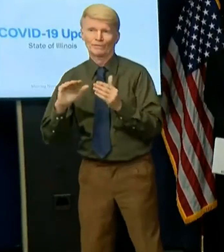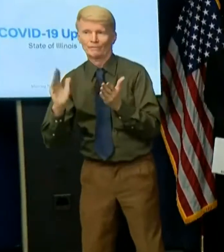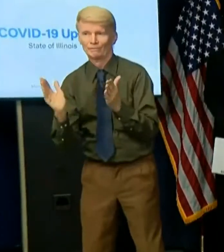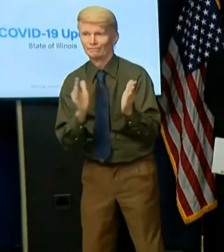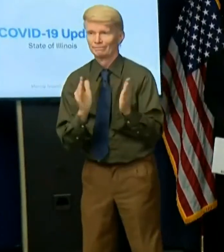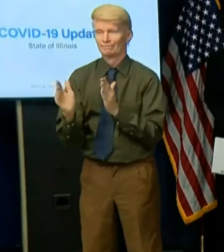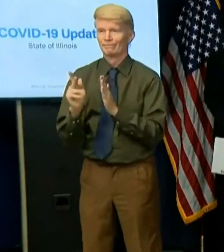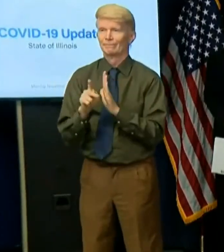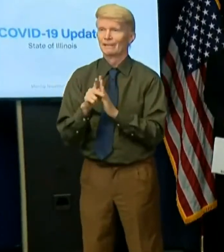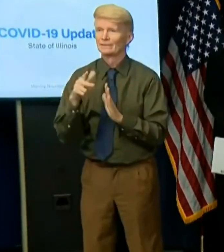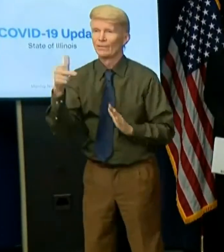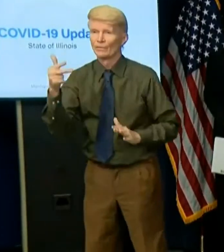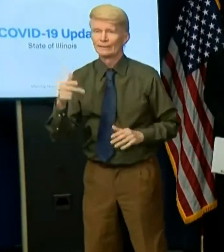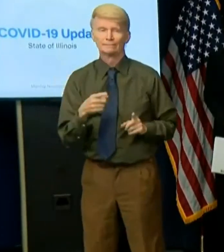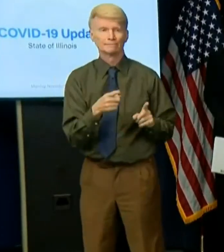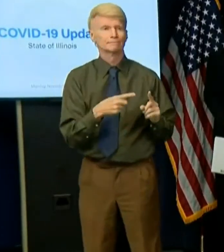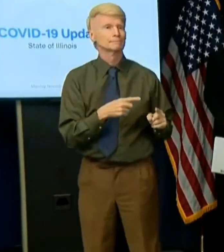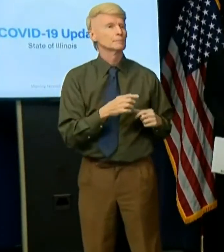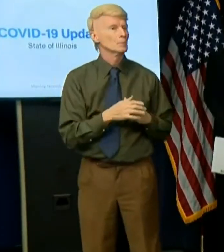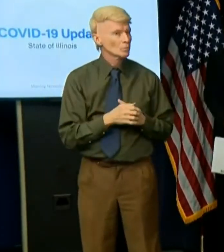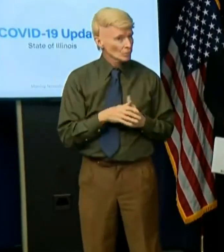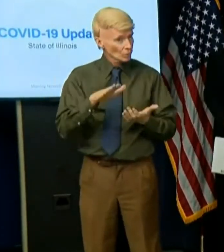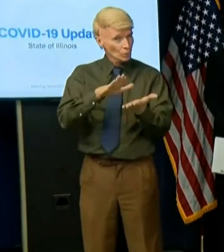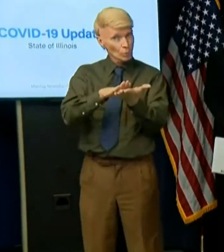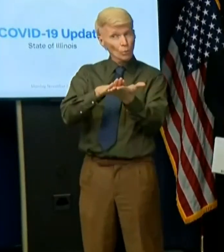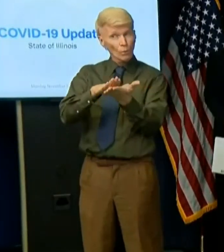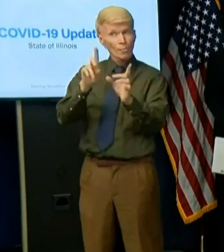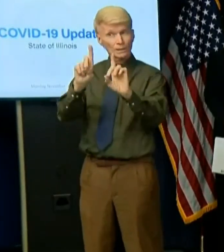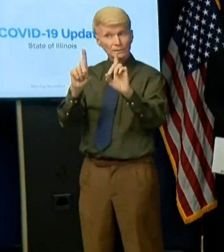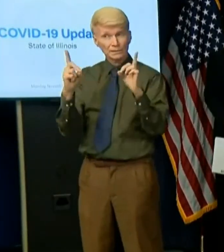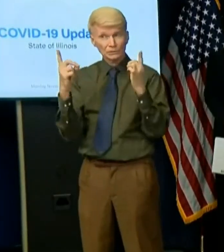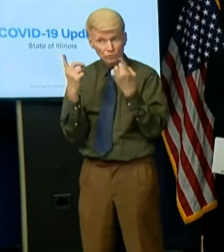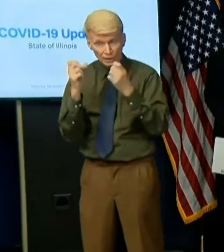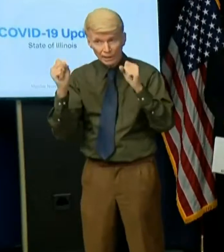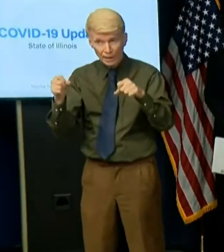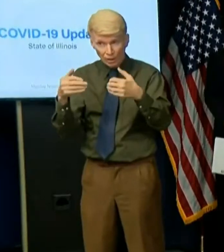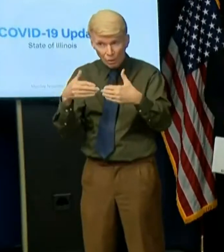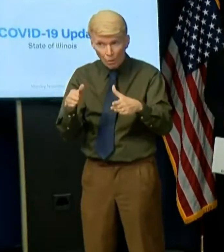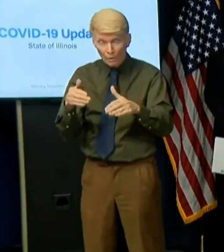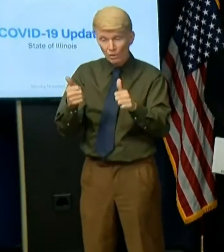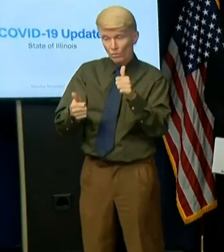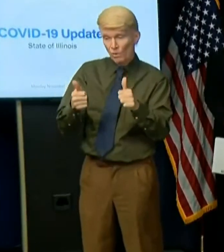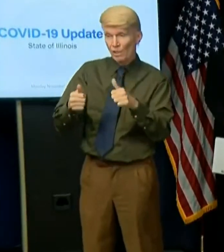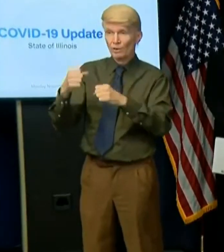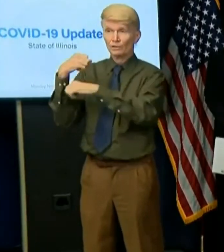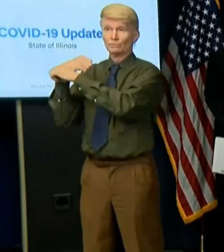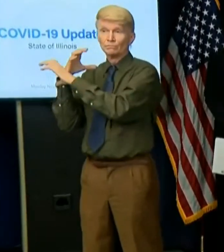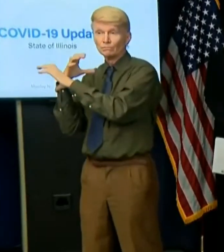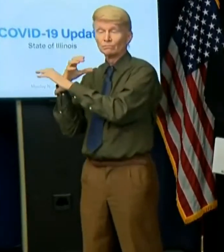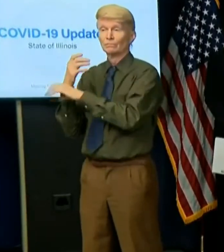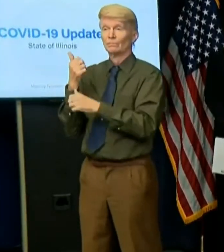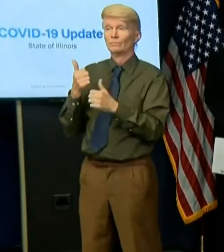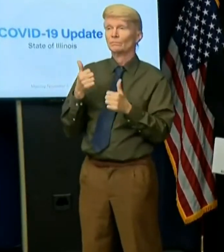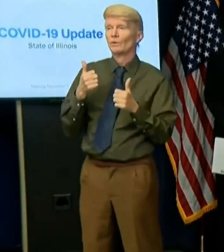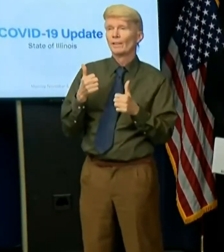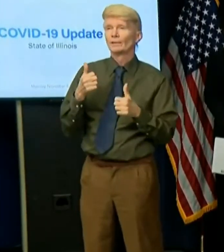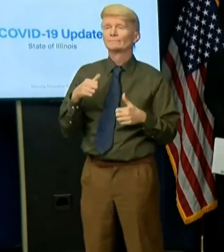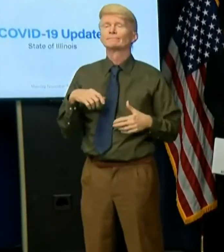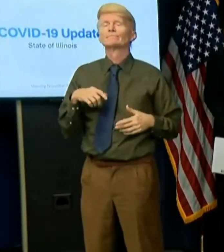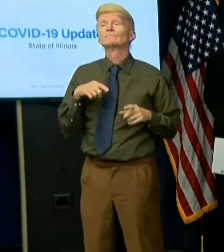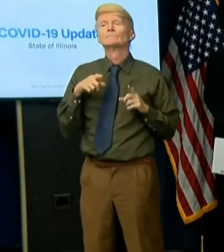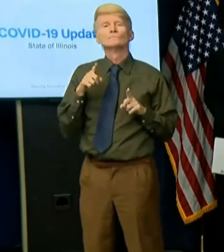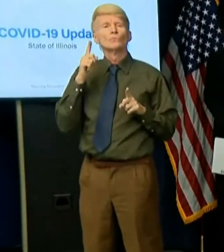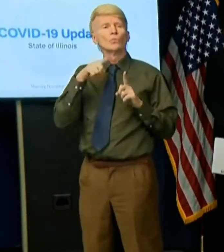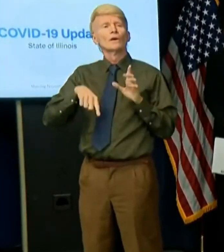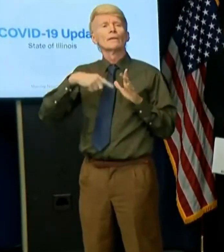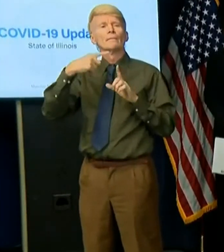IDPH provided guidelines to school districts and then allowed them to make their own decisions on whether to open in person or remotely. Did you consider doing the same thing for